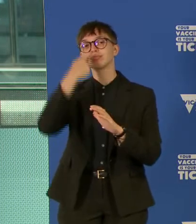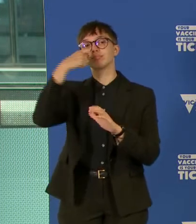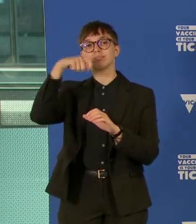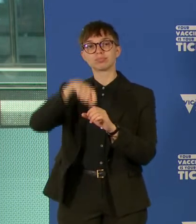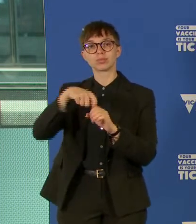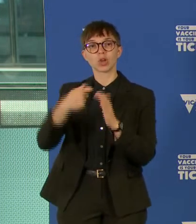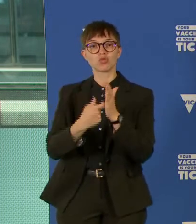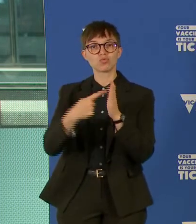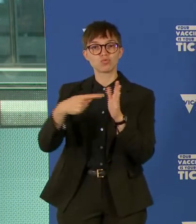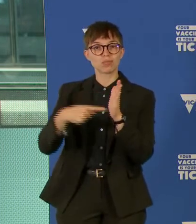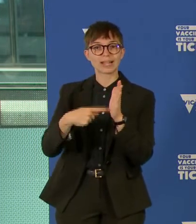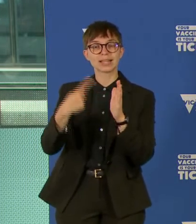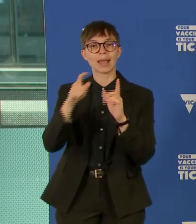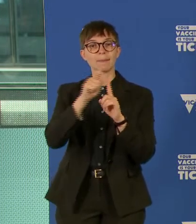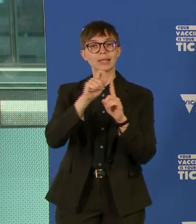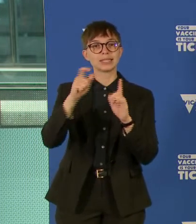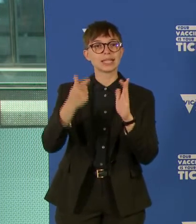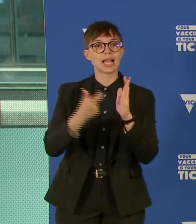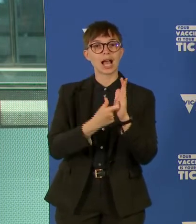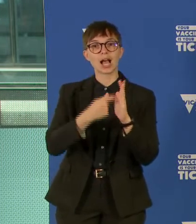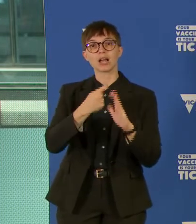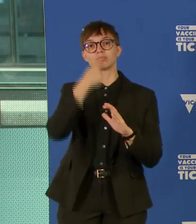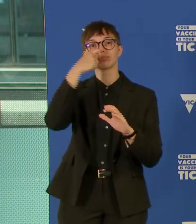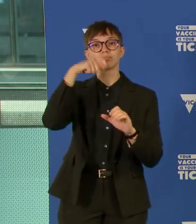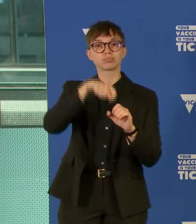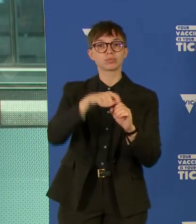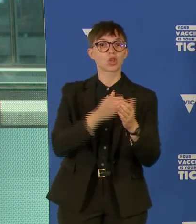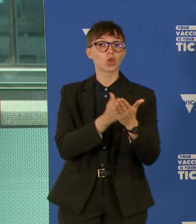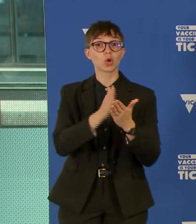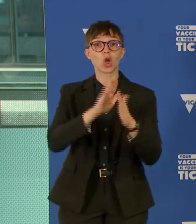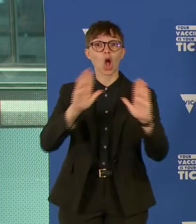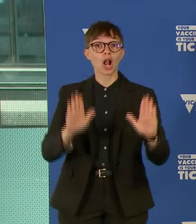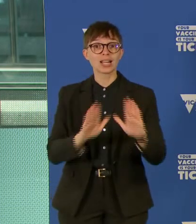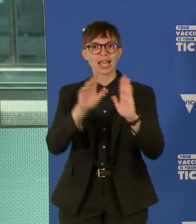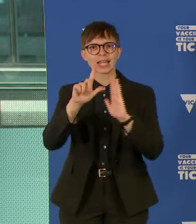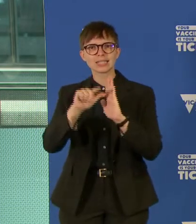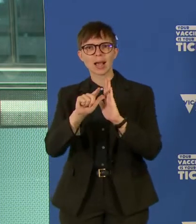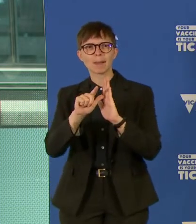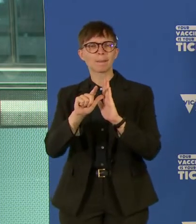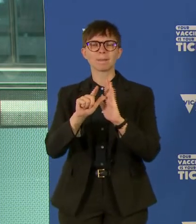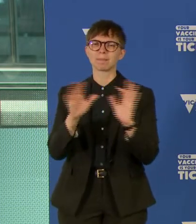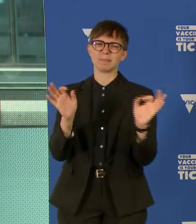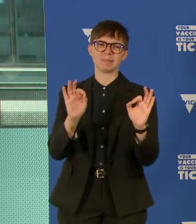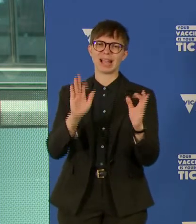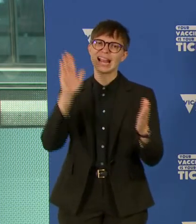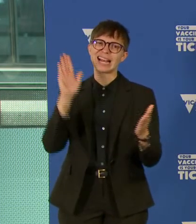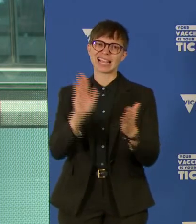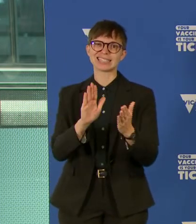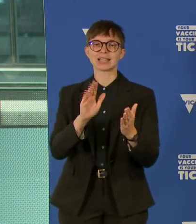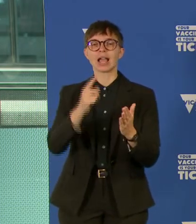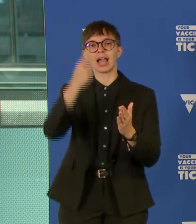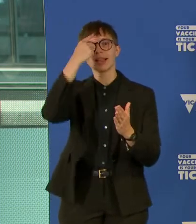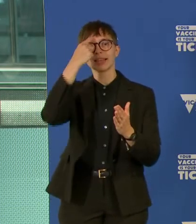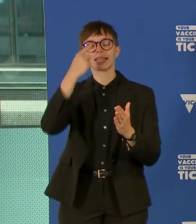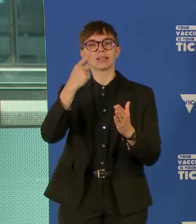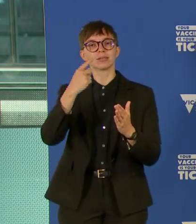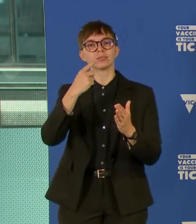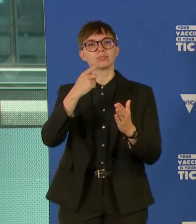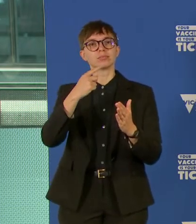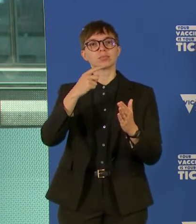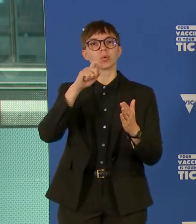blip today, but I think that'll smooth out over the next few days. And I think we'll see, this plateau phase, but it'll be